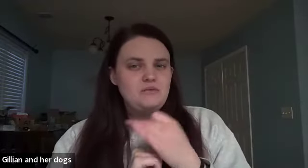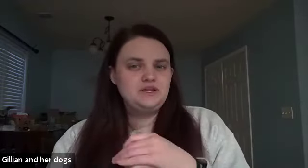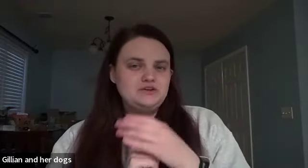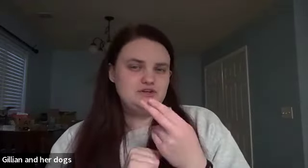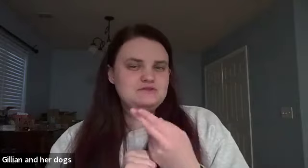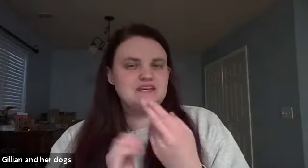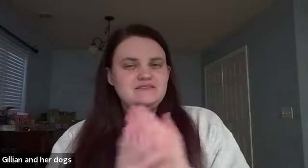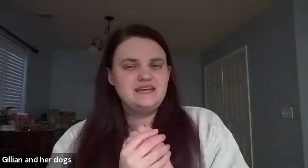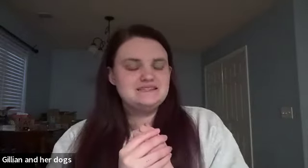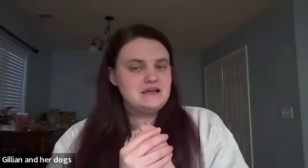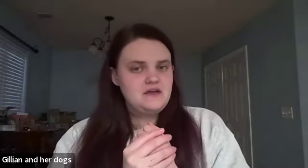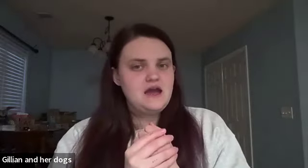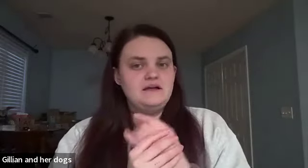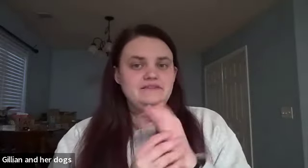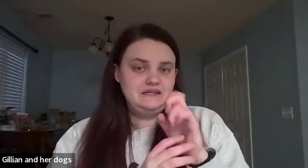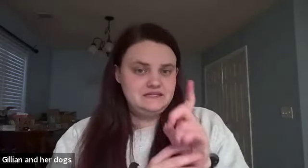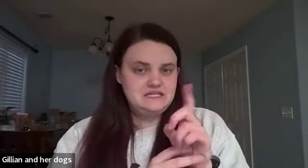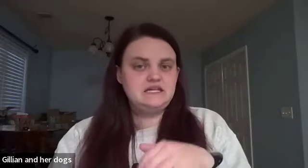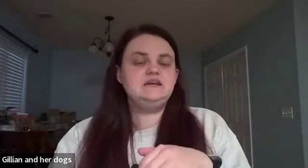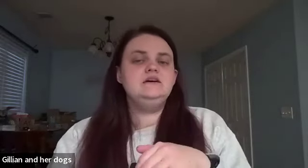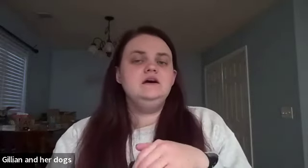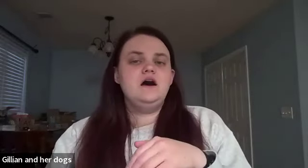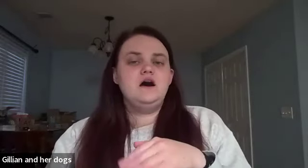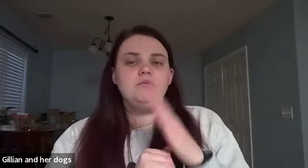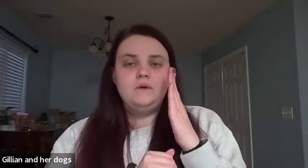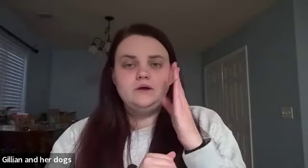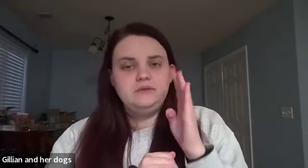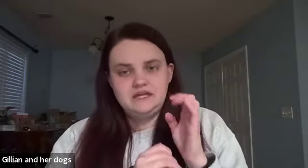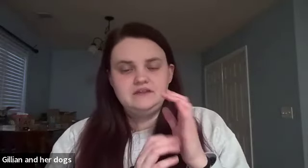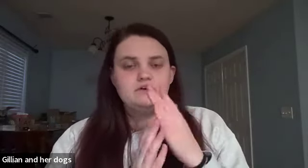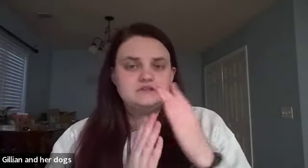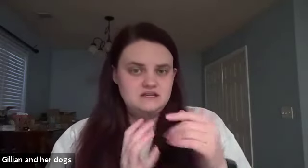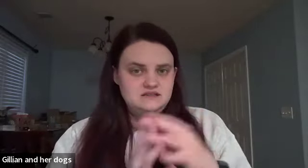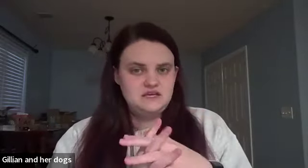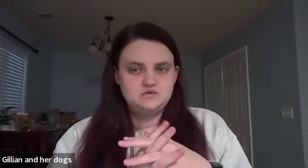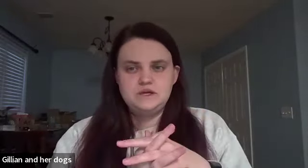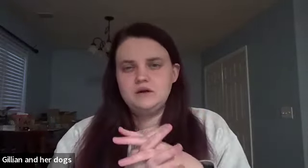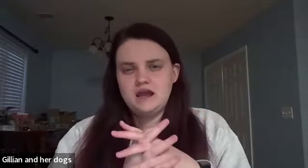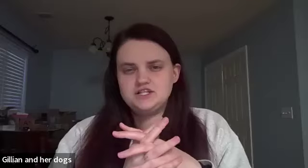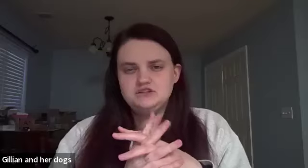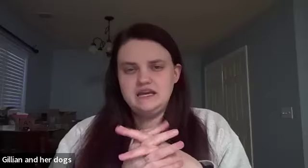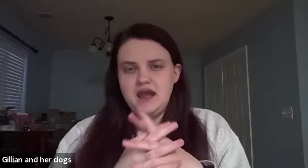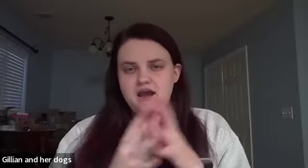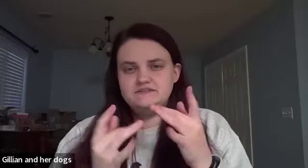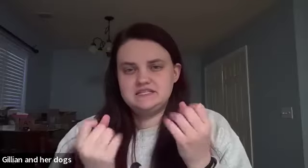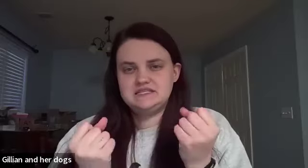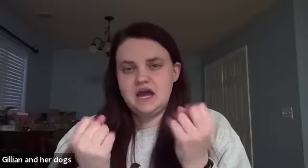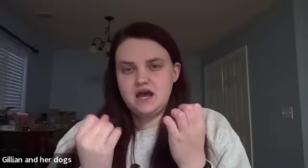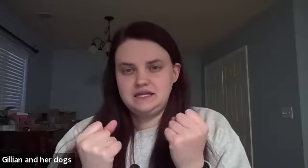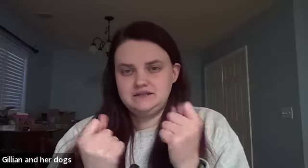that when you're using things like that, like the ed, will be, those kinds of things, we don't actually have to sign